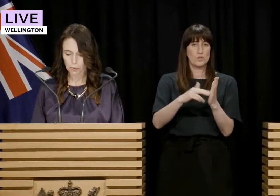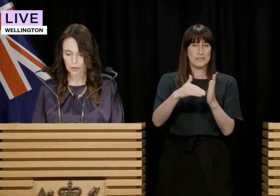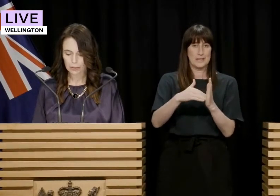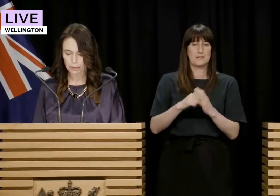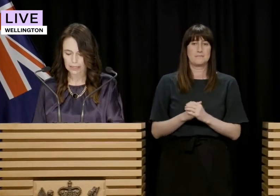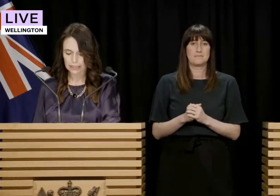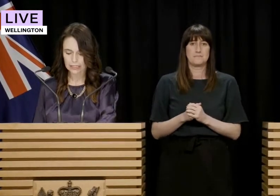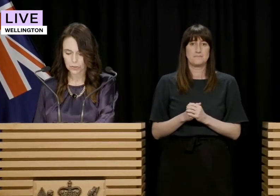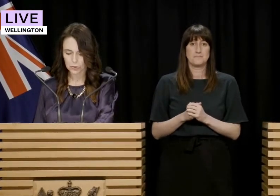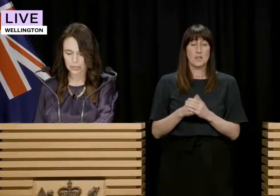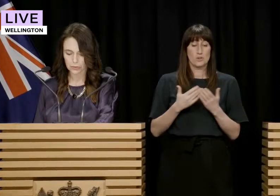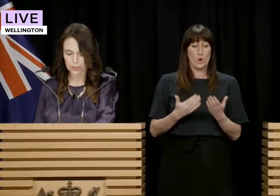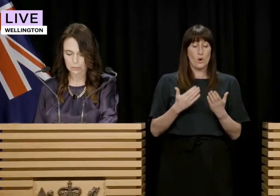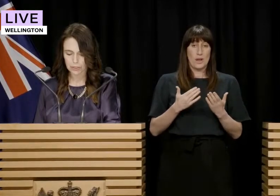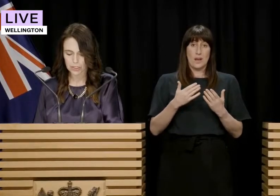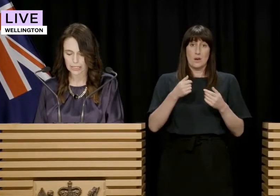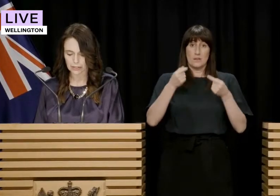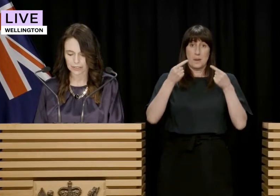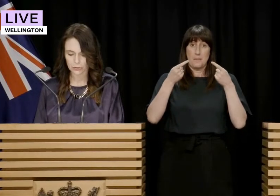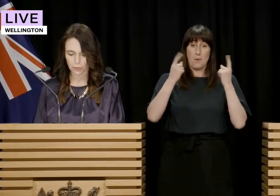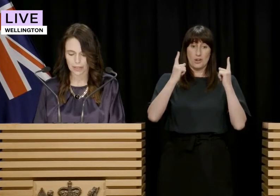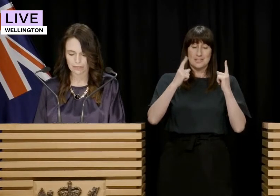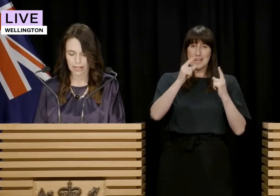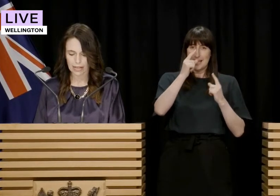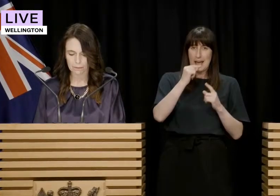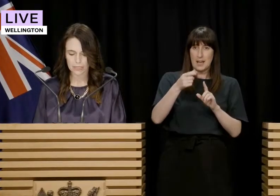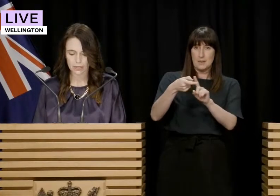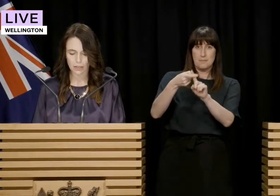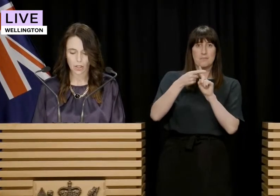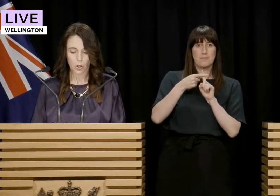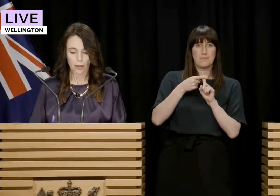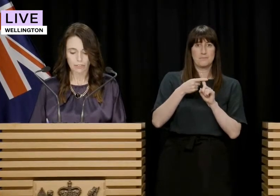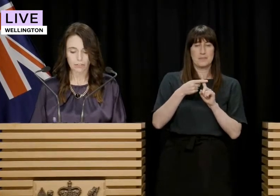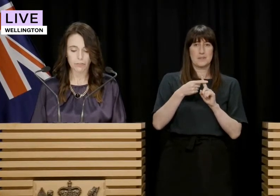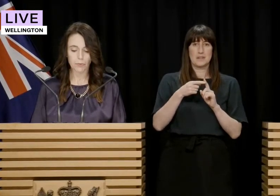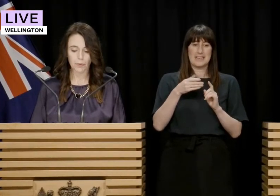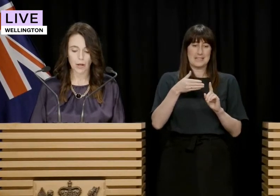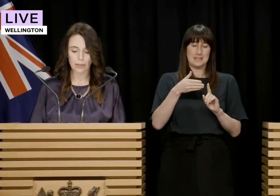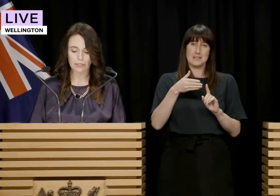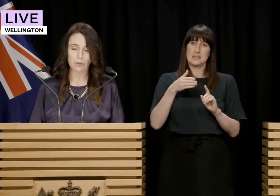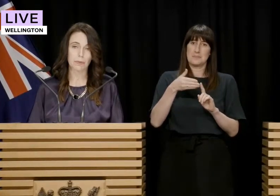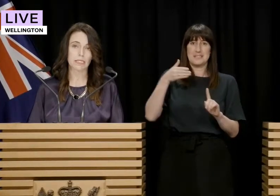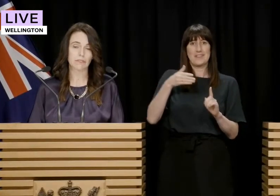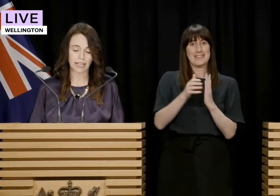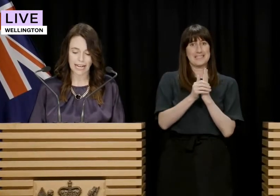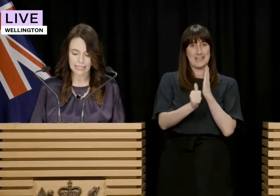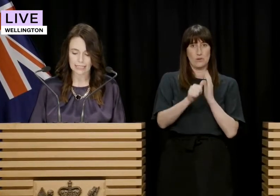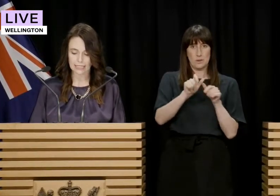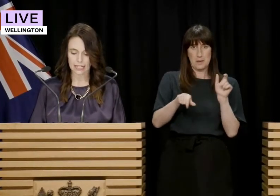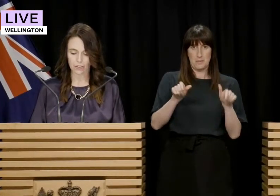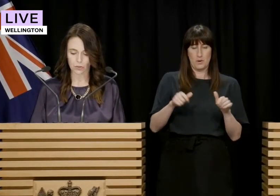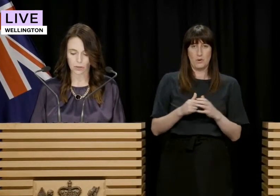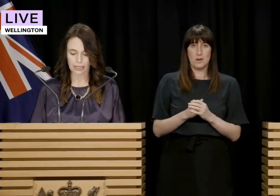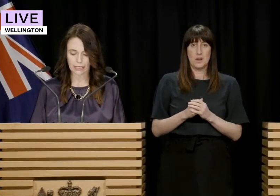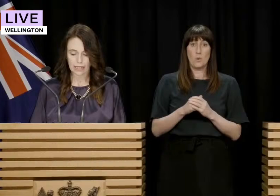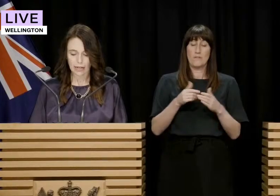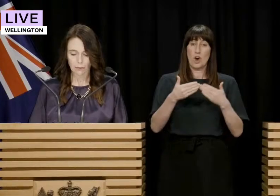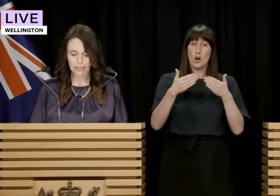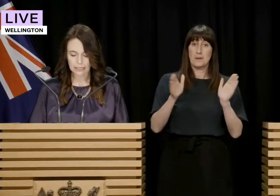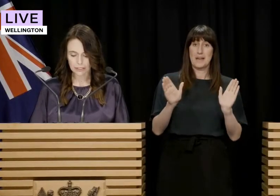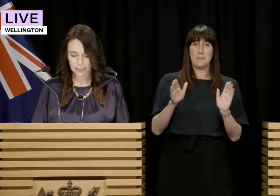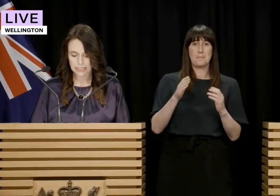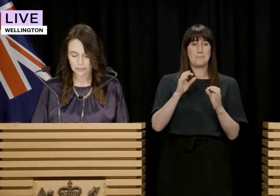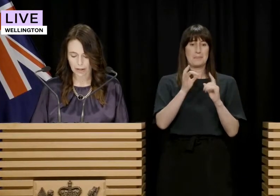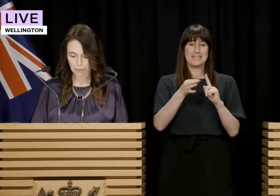for an employer to bring in essential skills, especially in the areas where we have gaps. We have confirmed the reopening of the Pacific Access category,